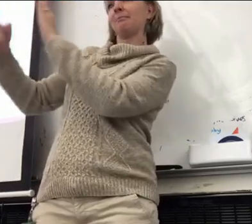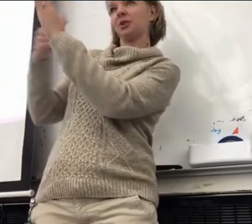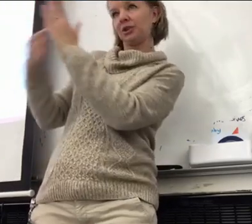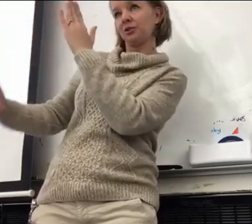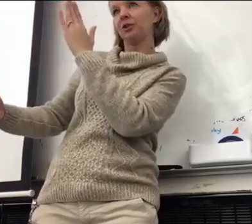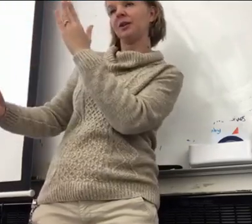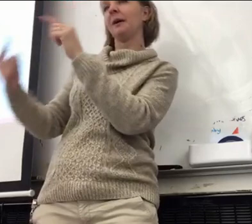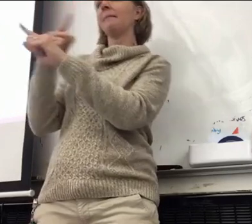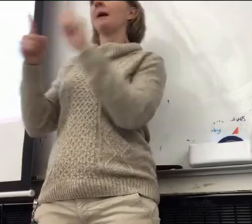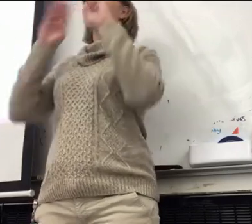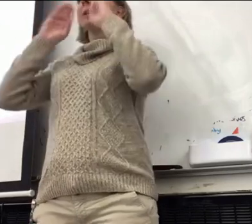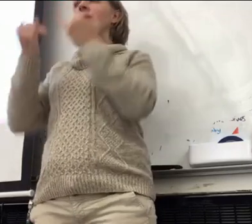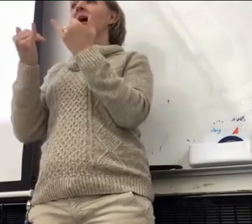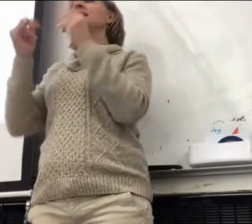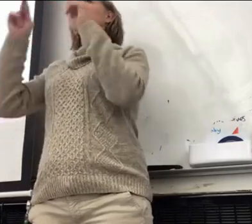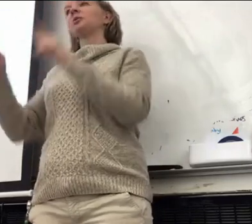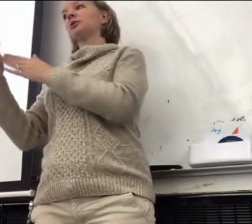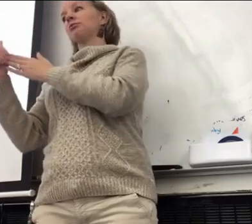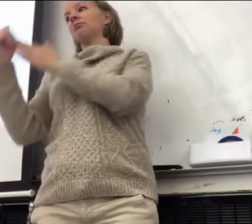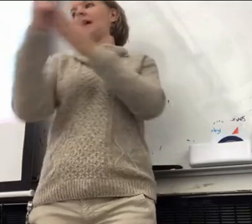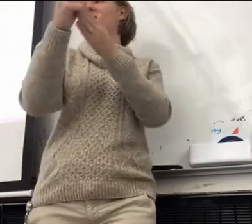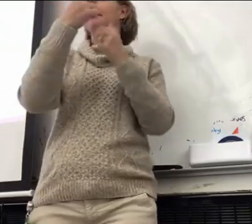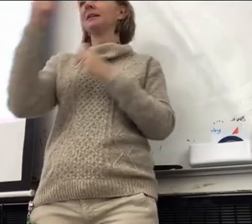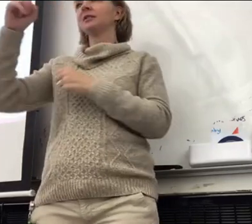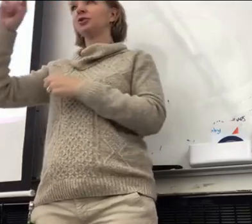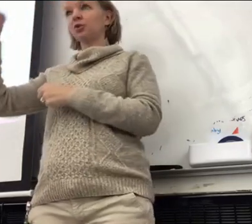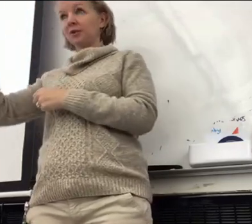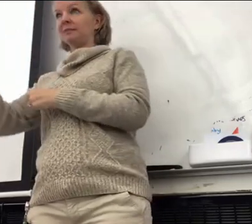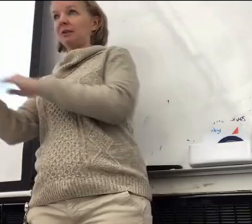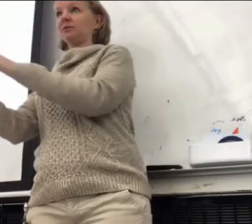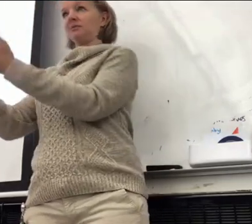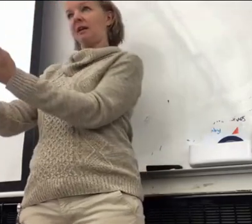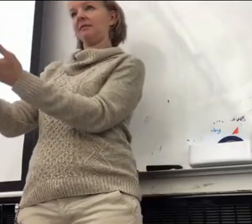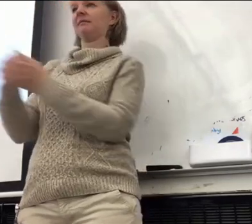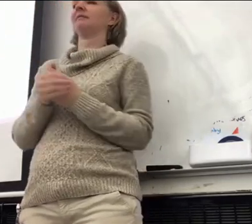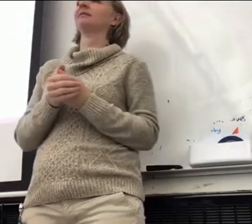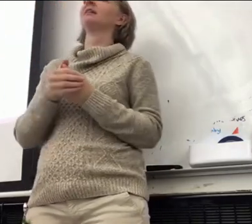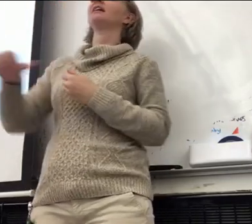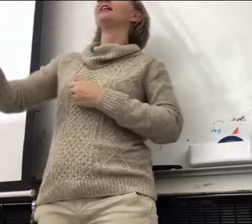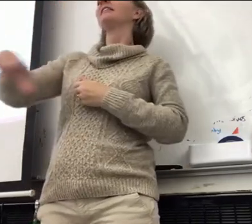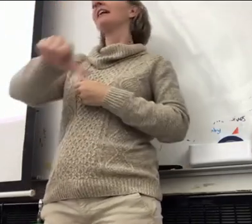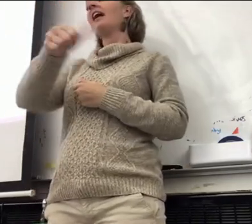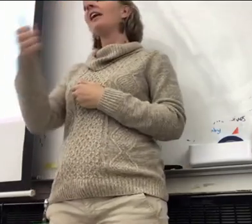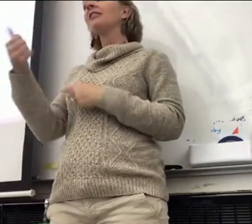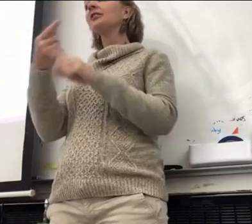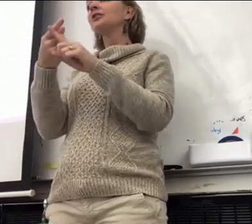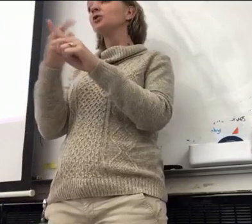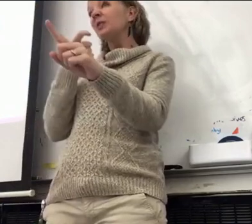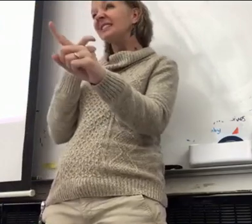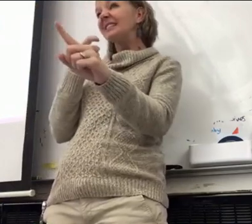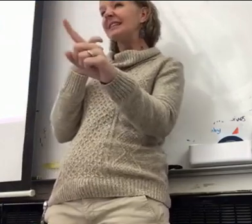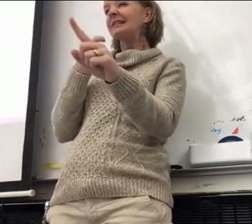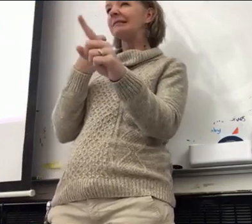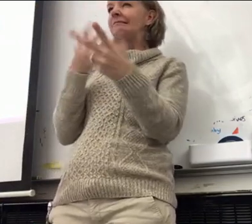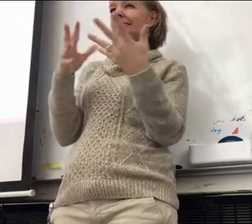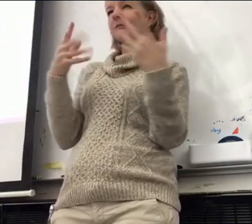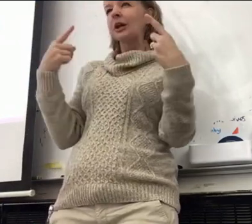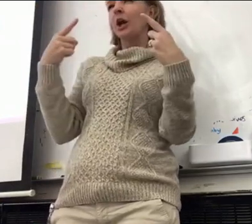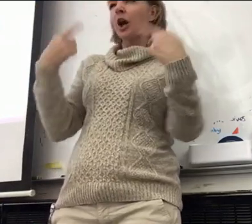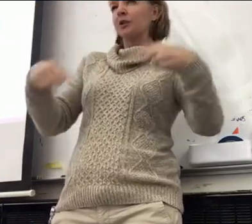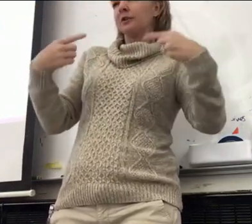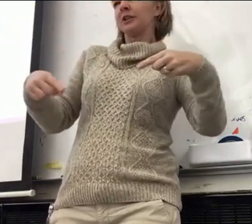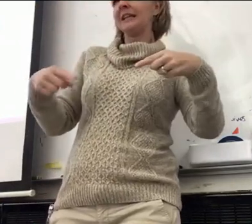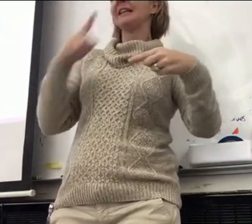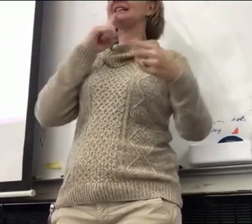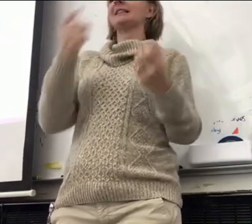Brigham Young, though, was the one who brought them there because Joseph Smith at this point is dead. The other sourcing that you might get in terms of controversy is going to be the